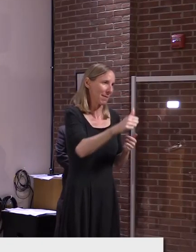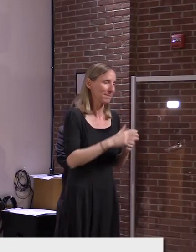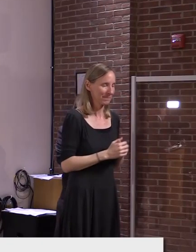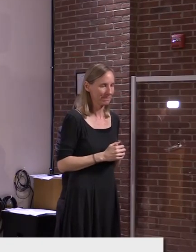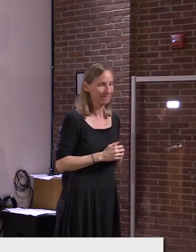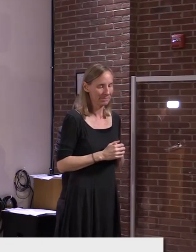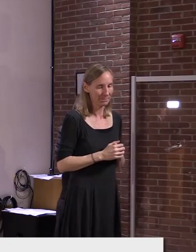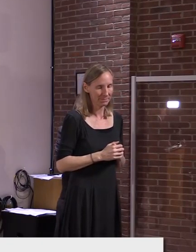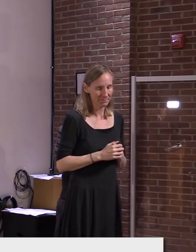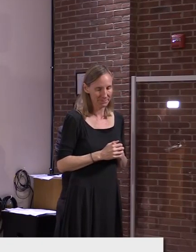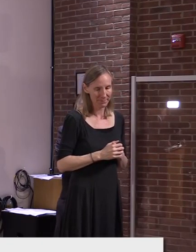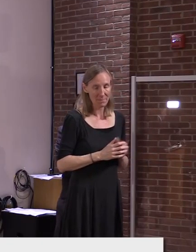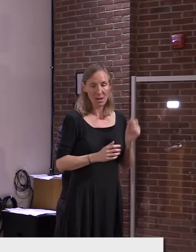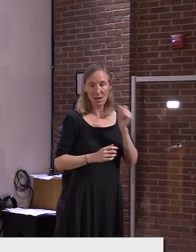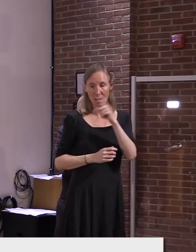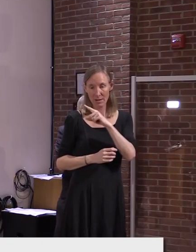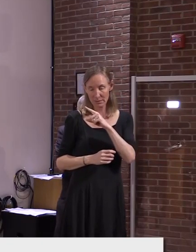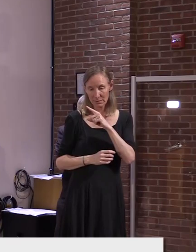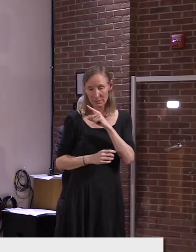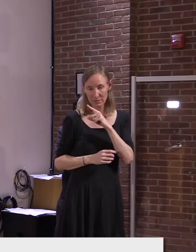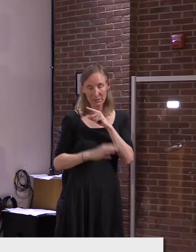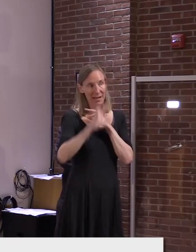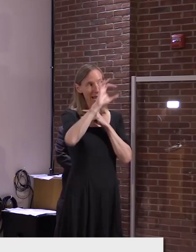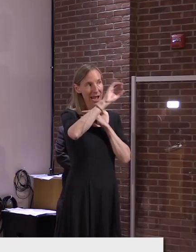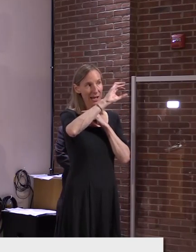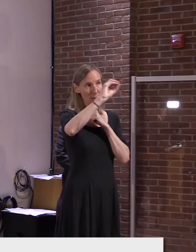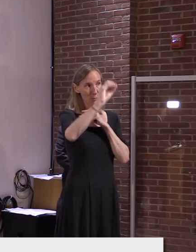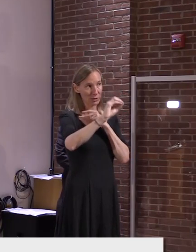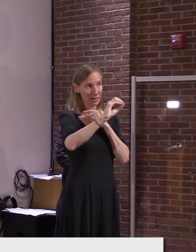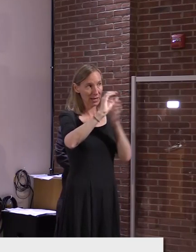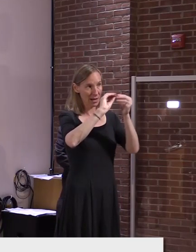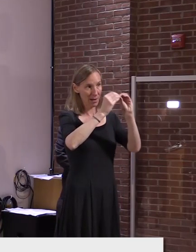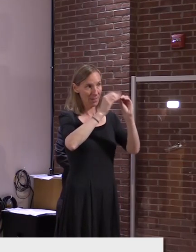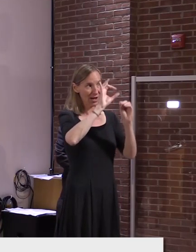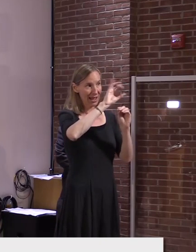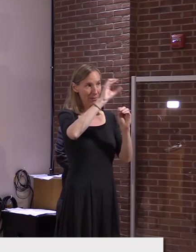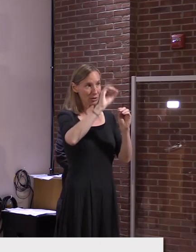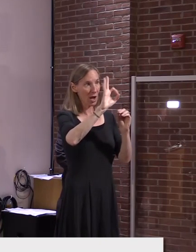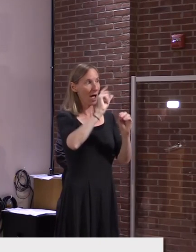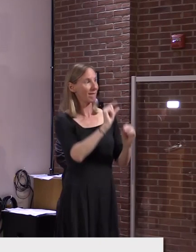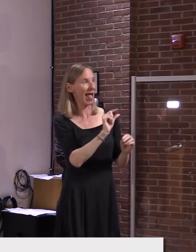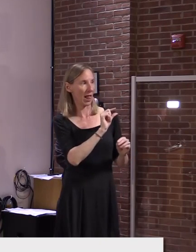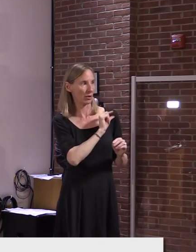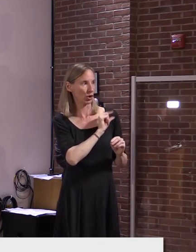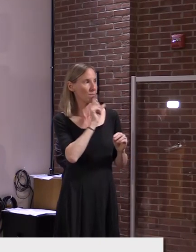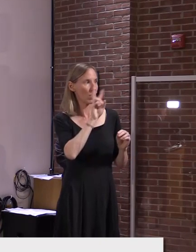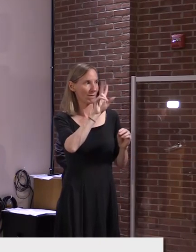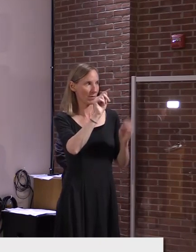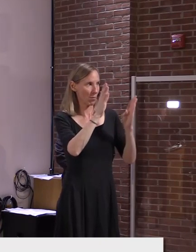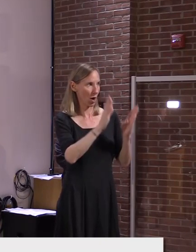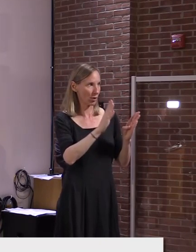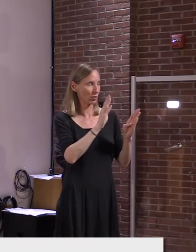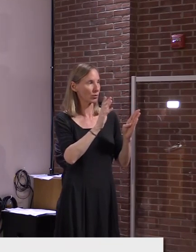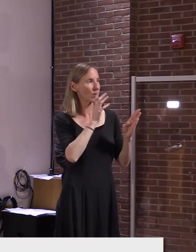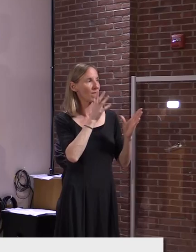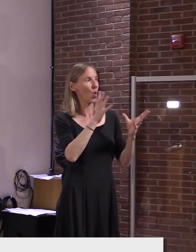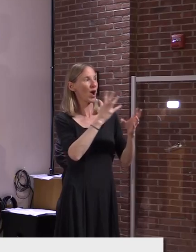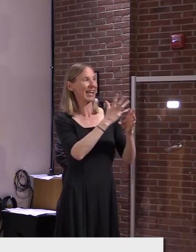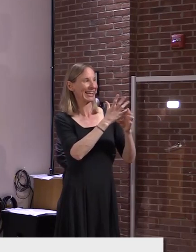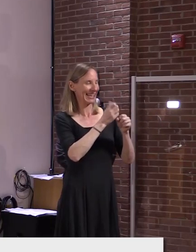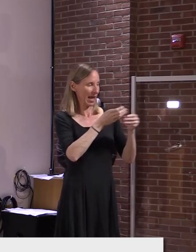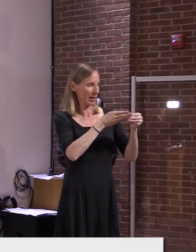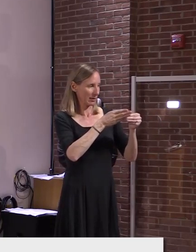Okay, and again, for clarity, the 80% number, that is 80% of eligible Vermonters beginning their vaccination, not